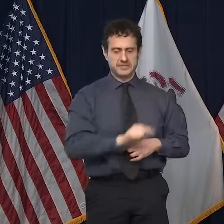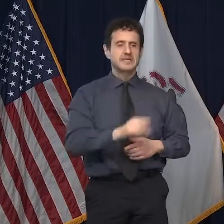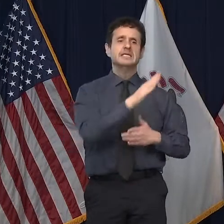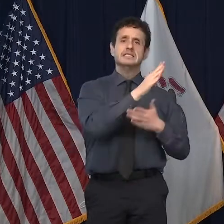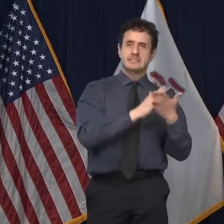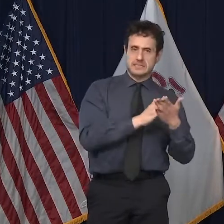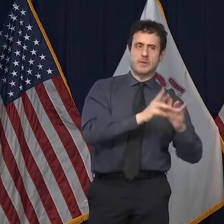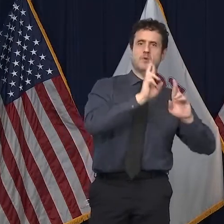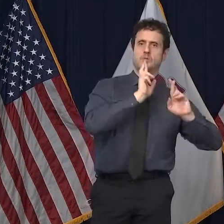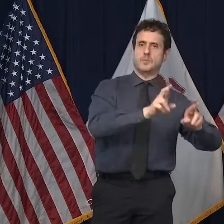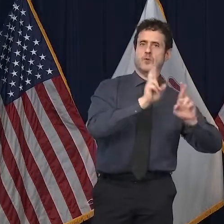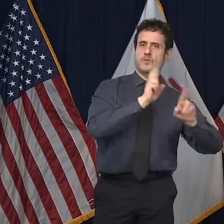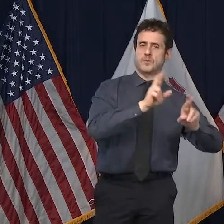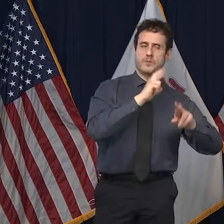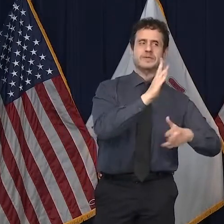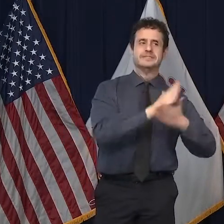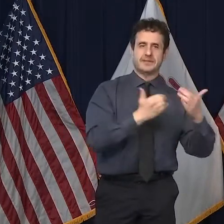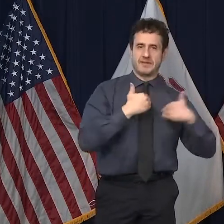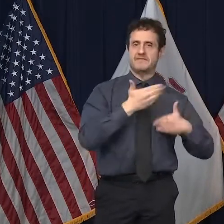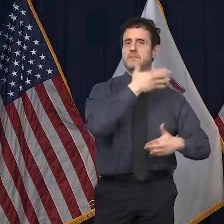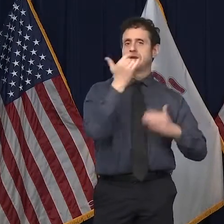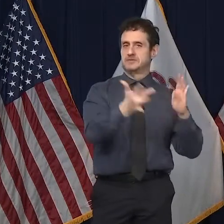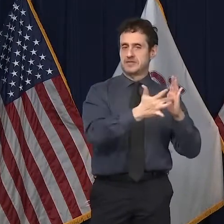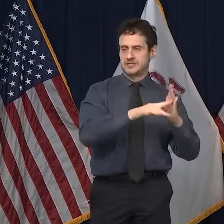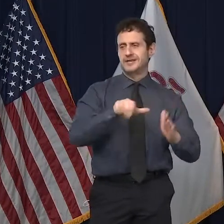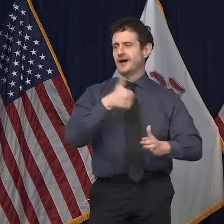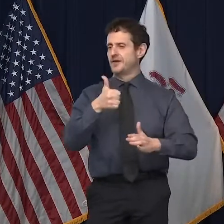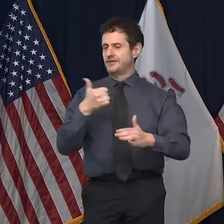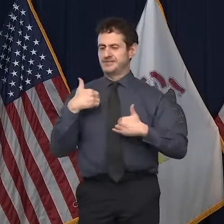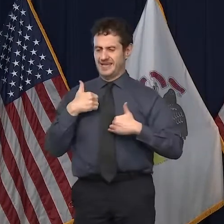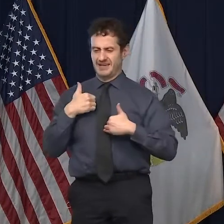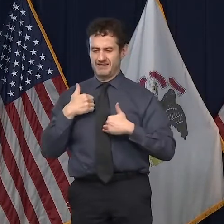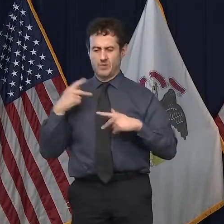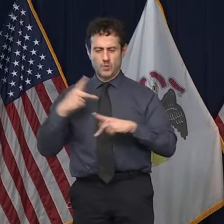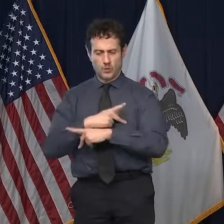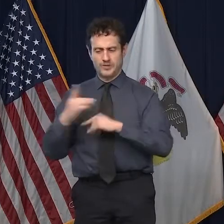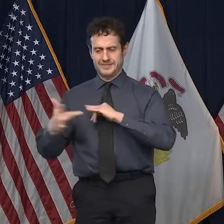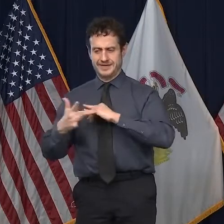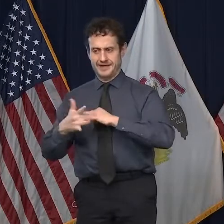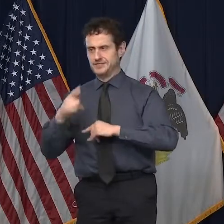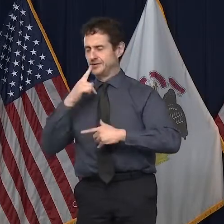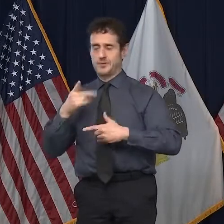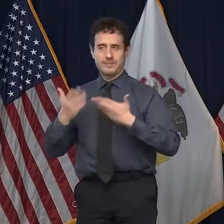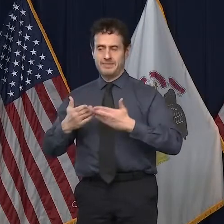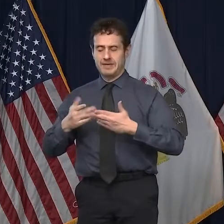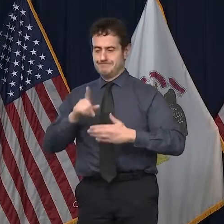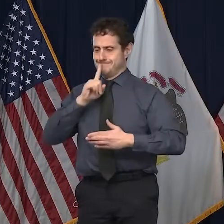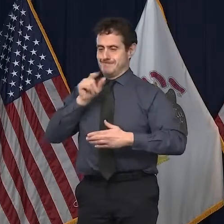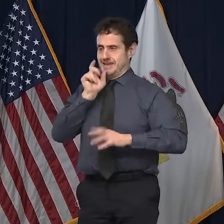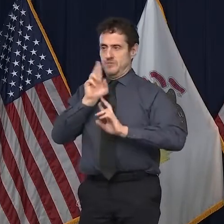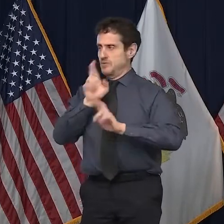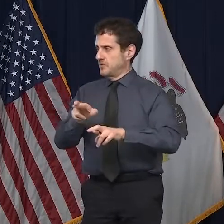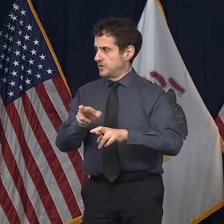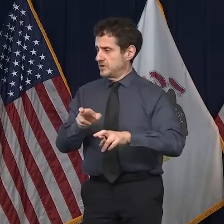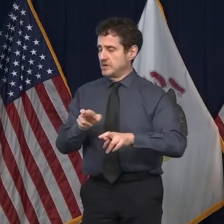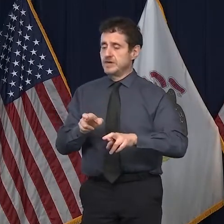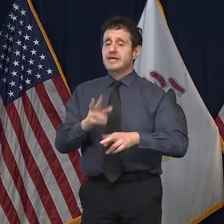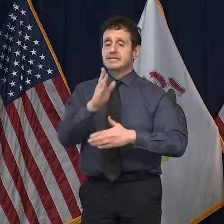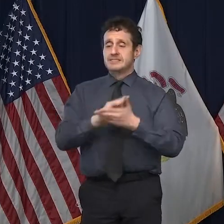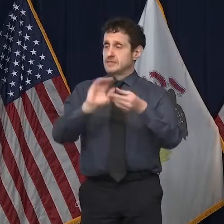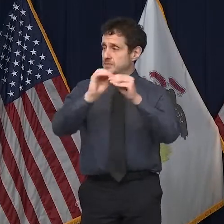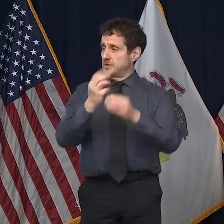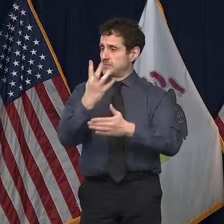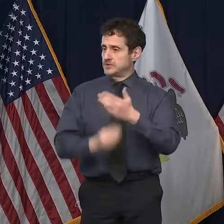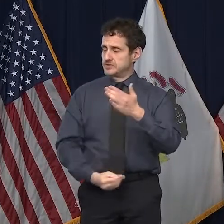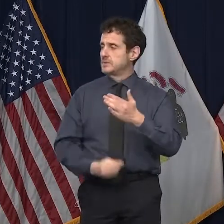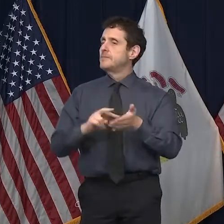more sophisticated, more technically proficient than others. But there, to the extent there is missing data, some of that is because of a failure